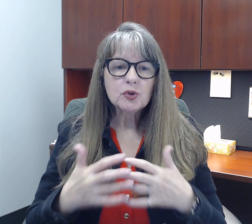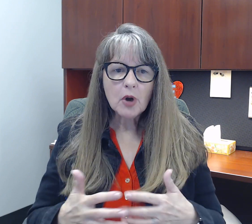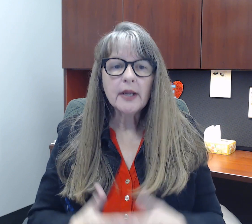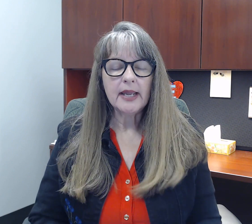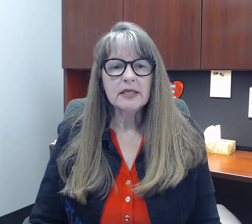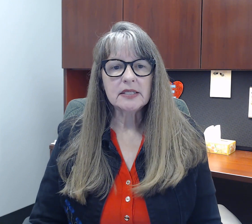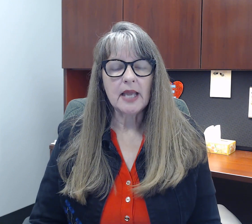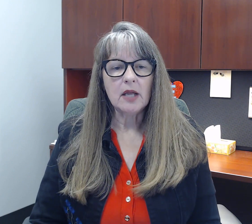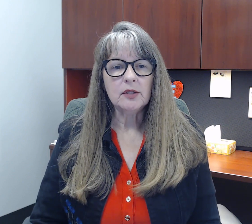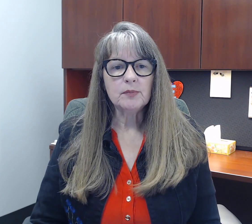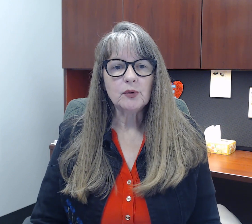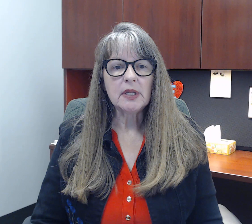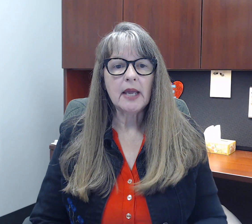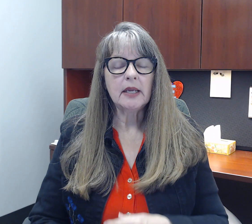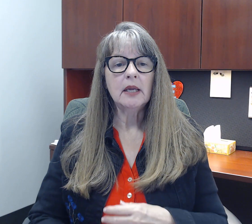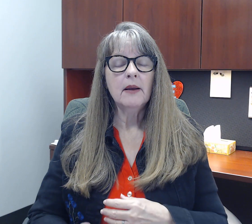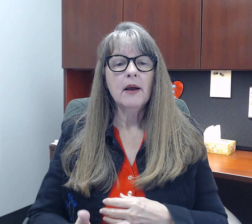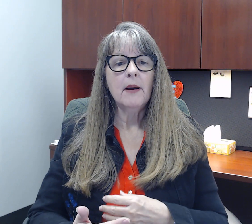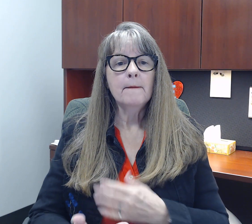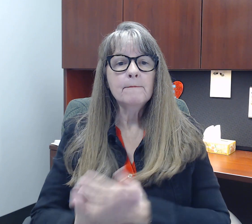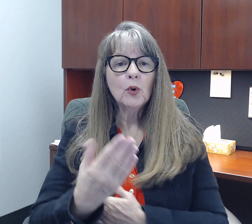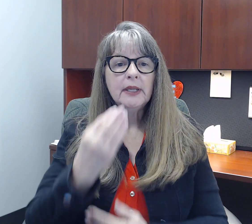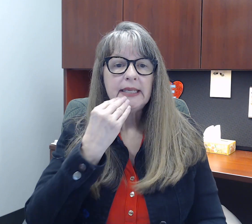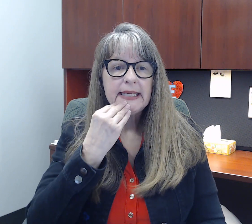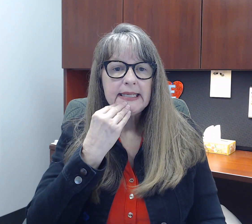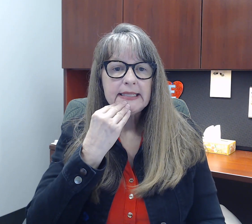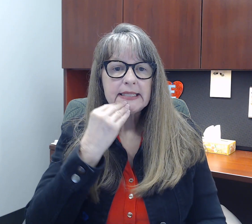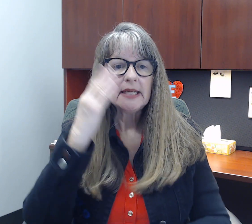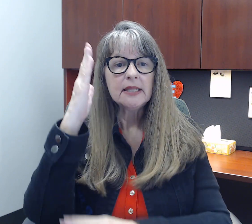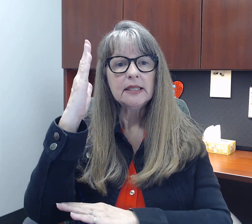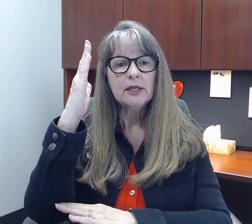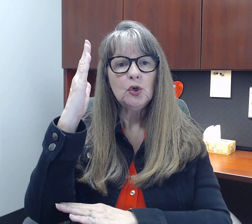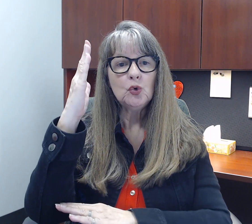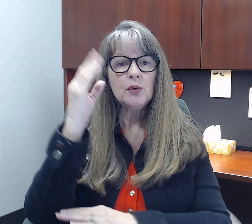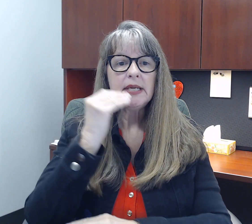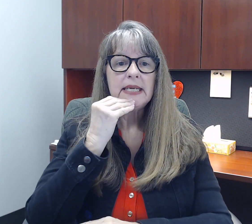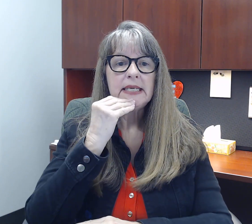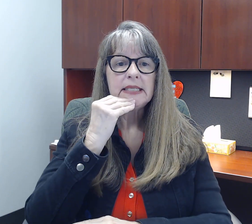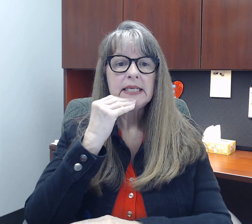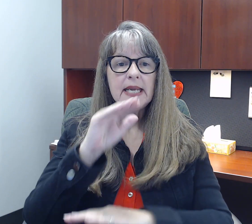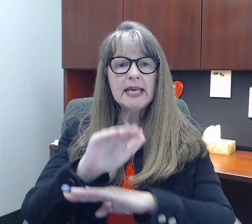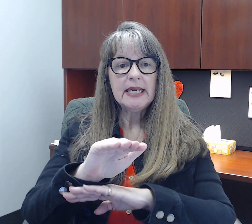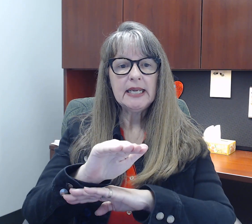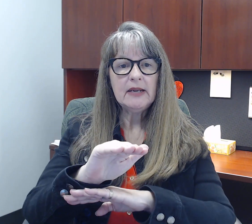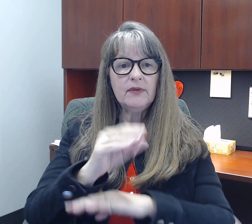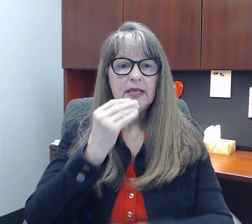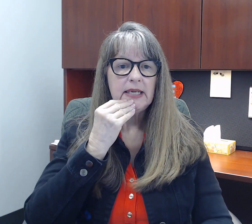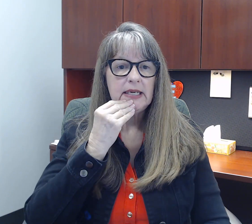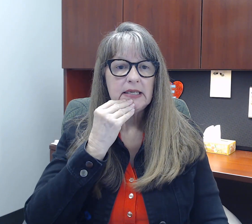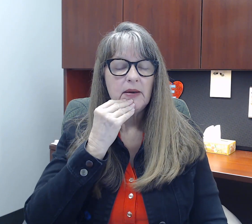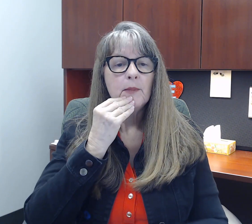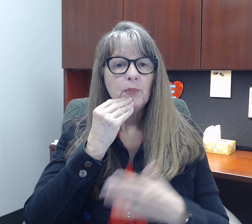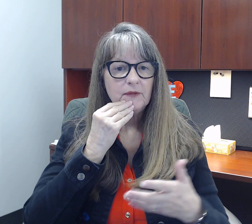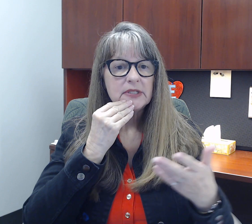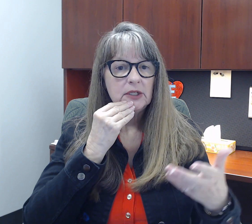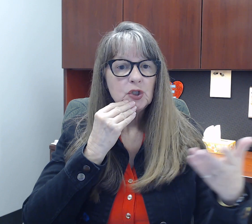strong ASL is mostly like morning eat, noon eat, and evening eat. Breakfast, lunch, and